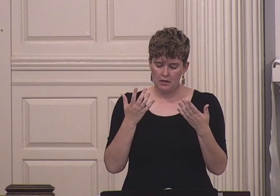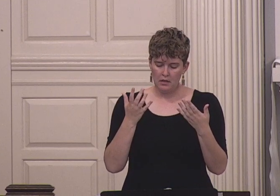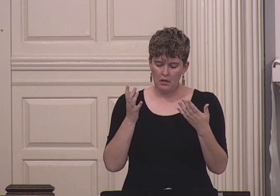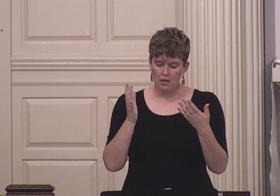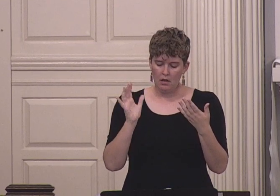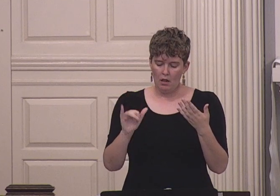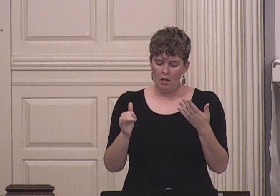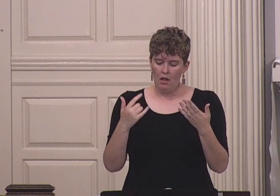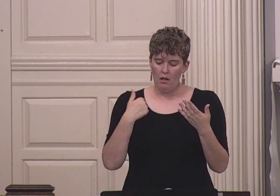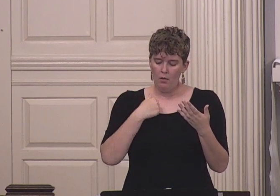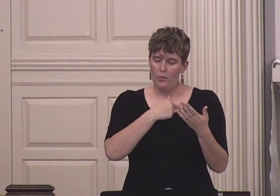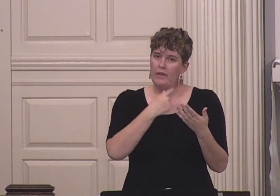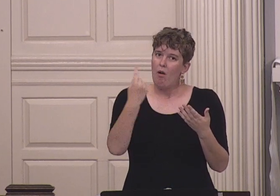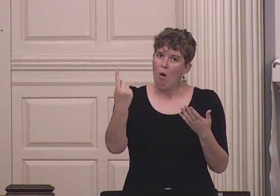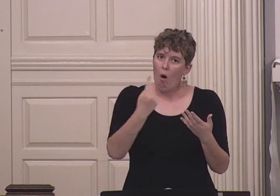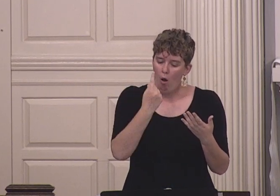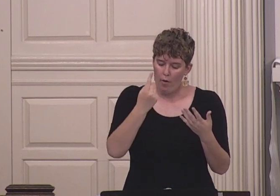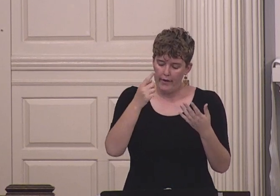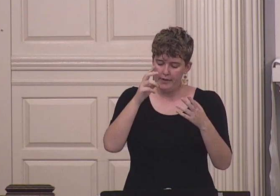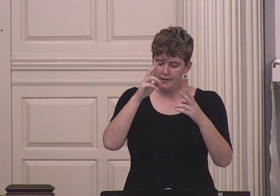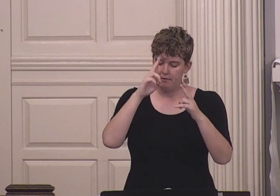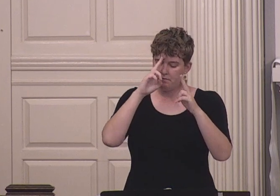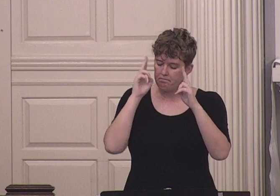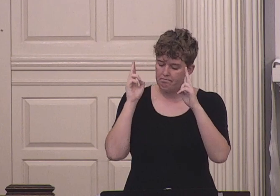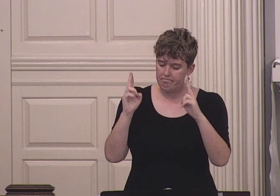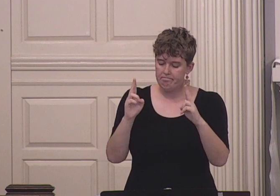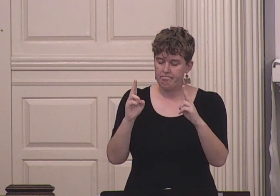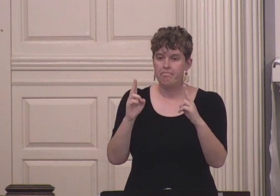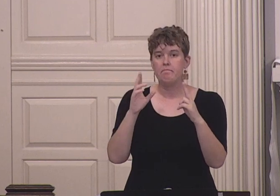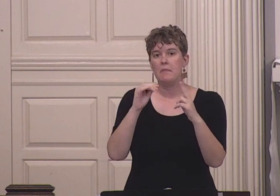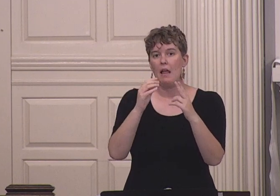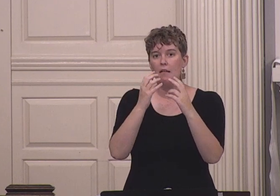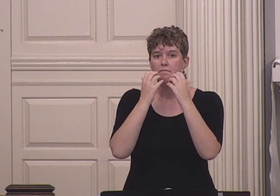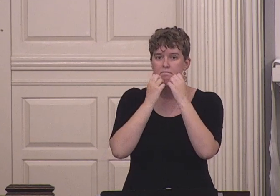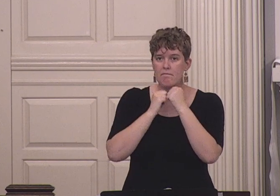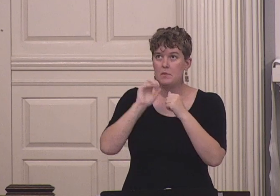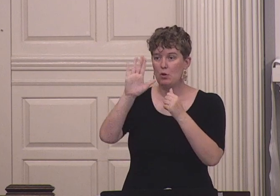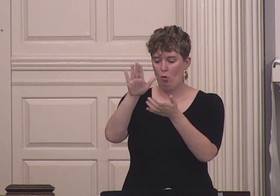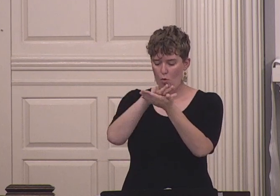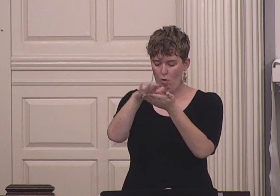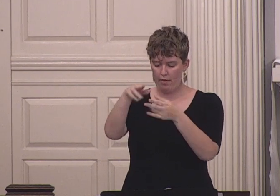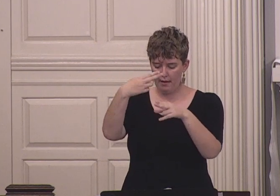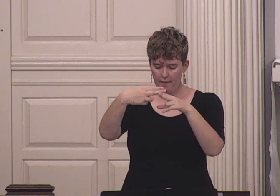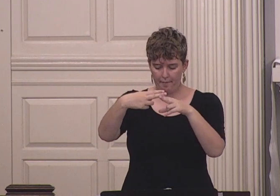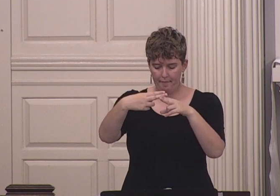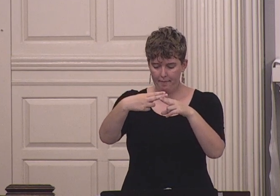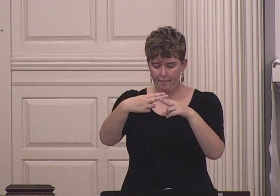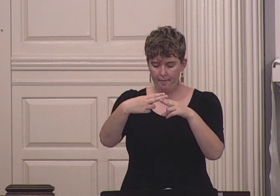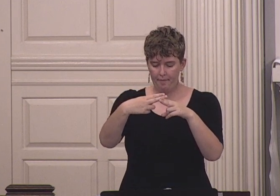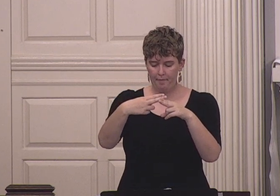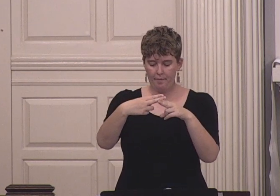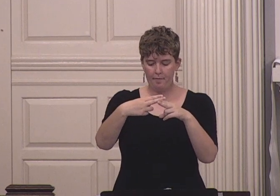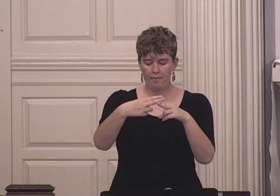that we may always revere and love your holy name,